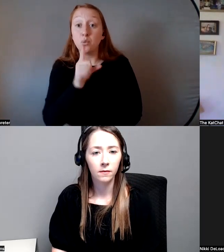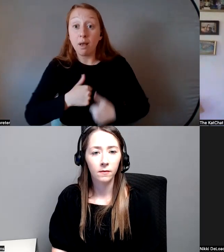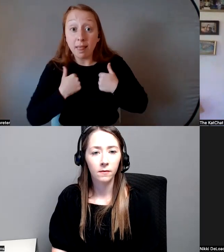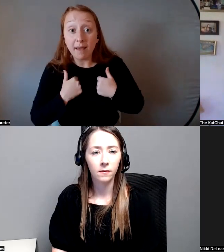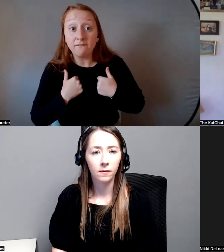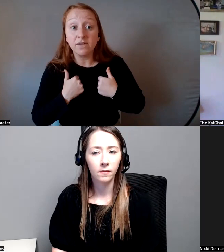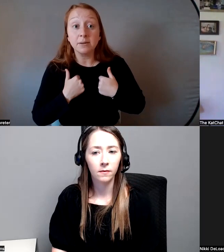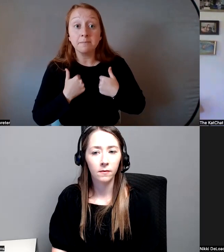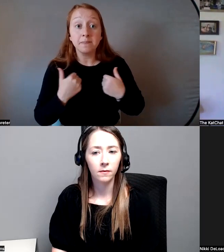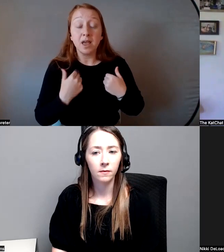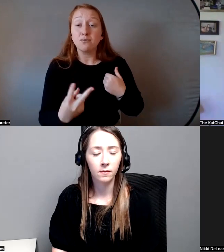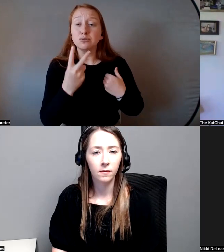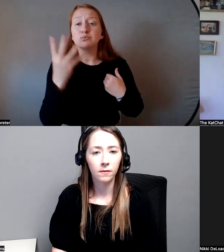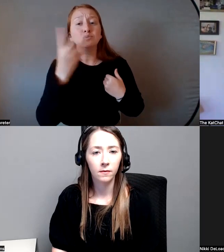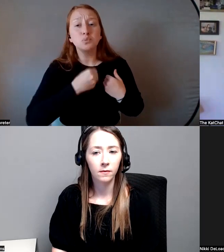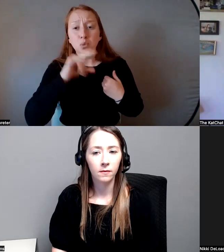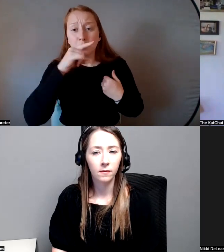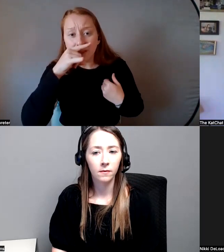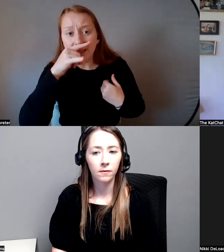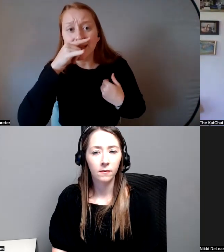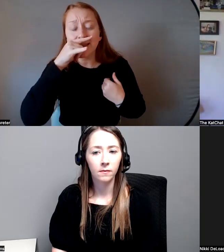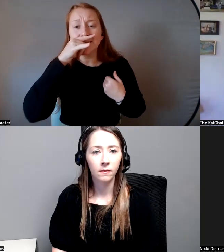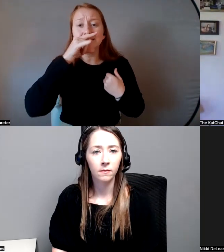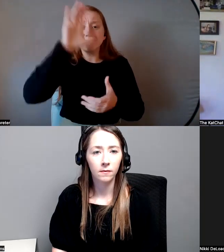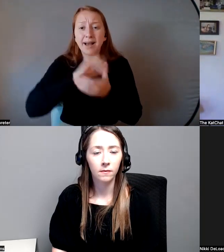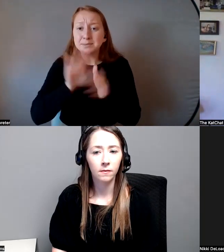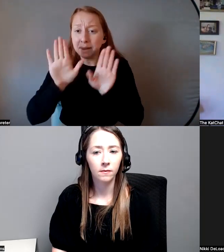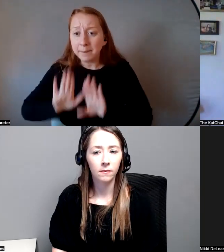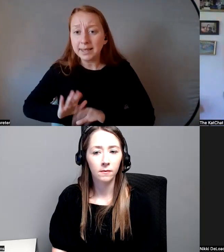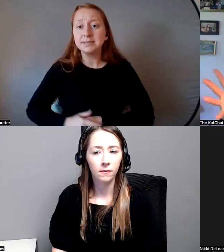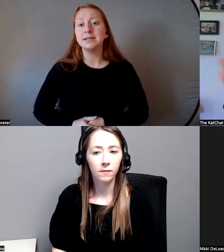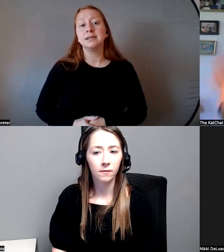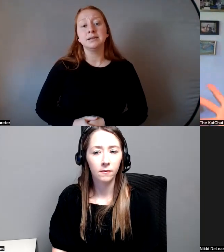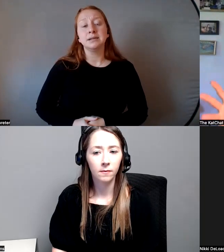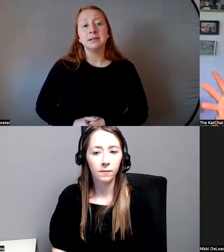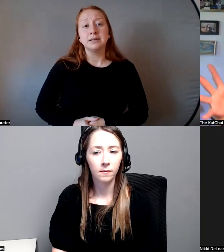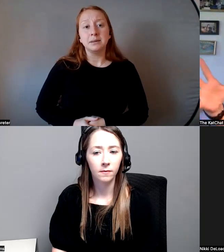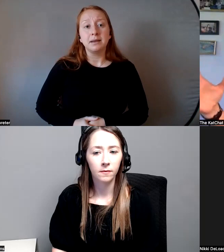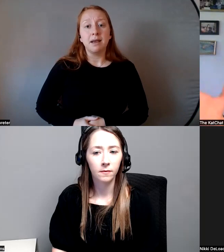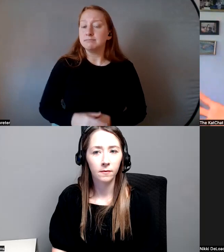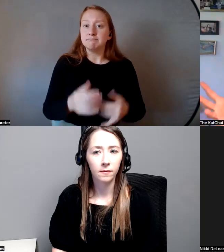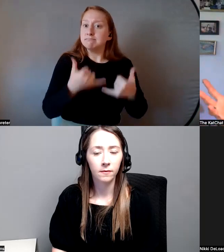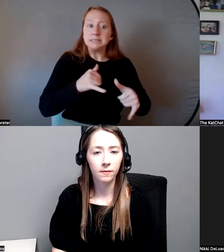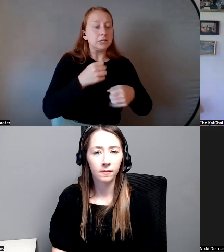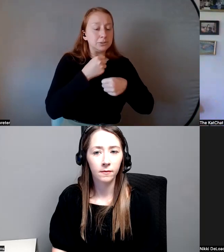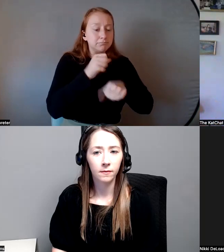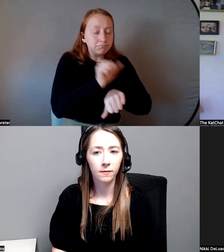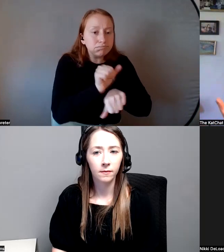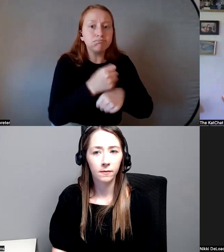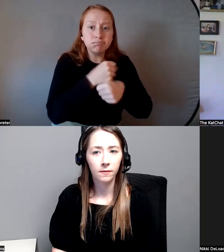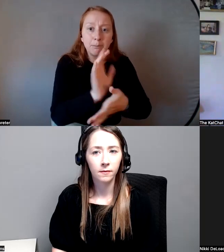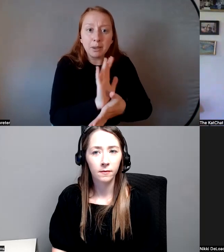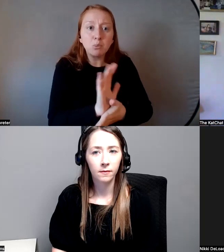have 2 beautiful kids and an amazing husband, and she's making movies that are meant